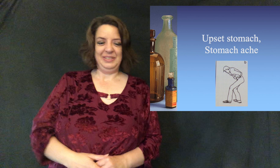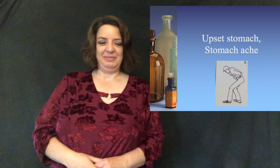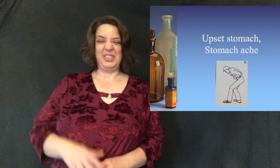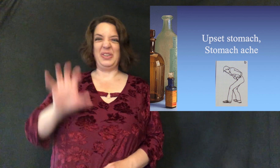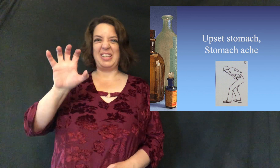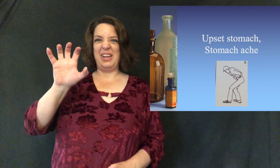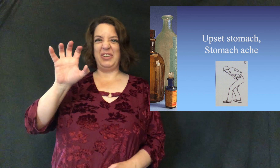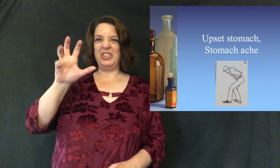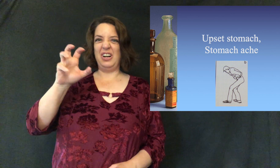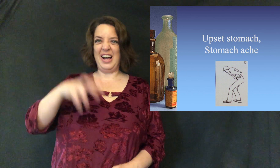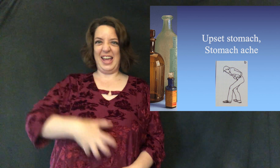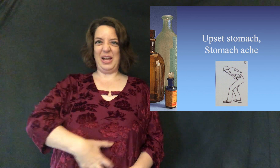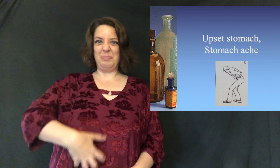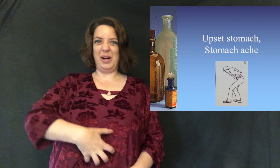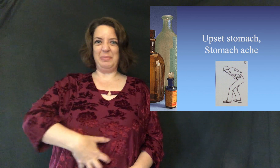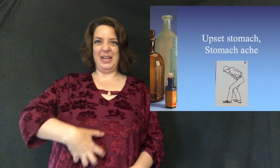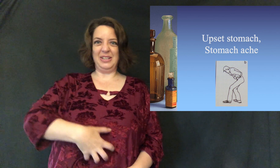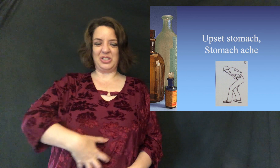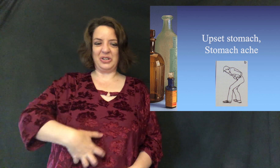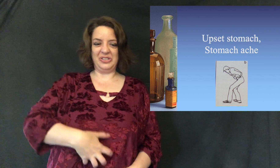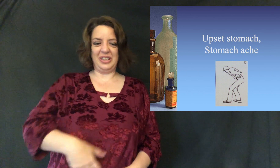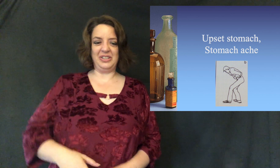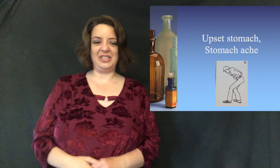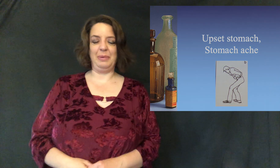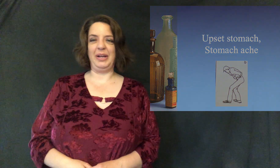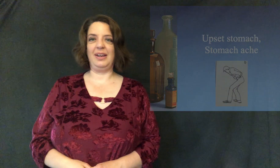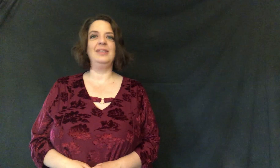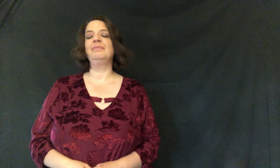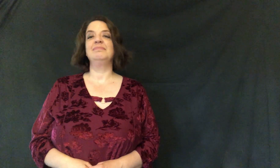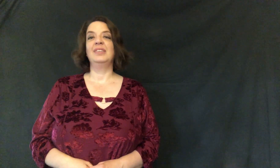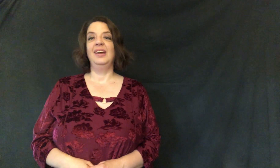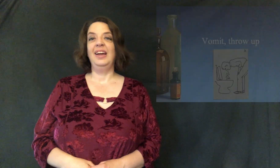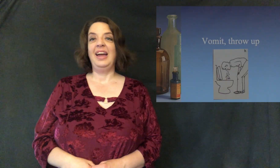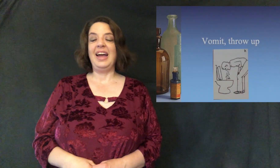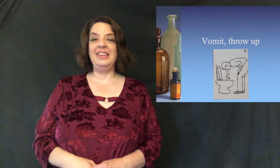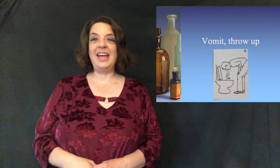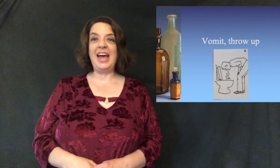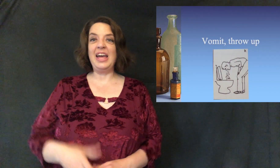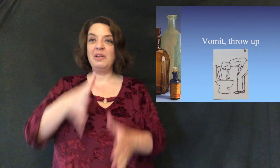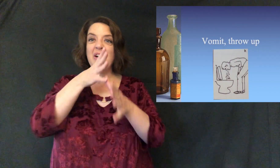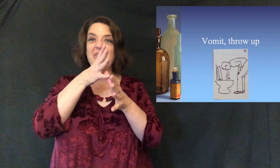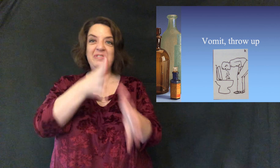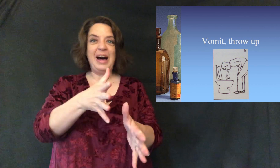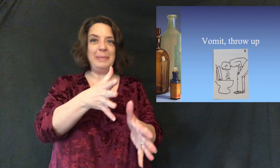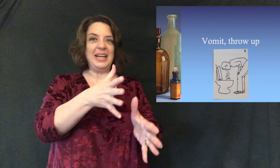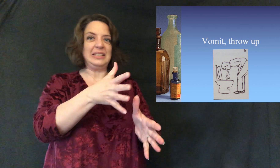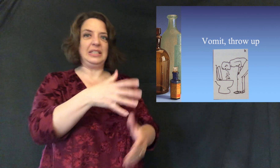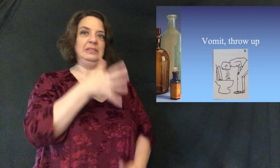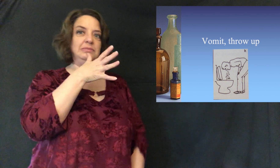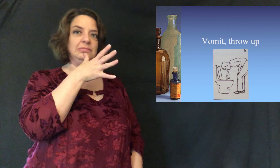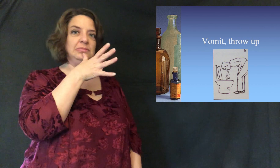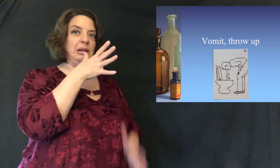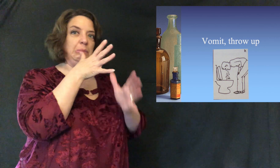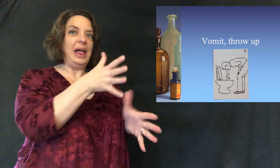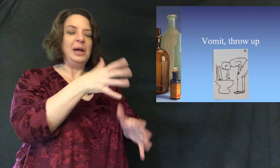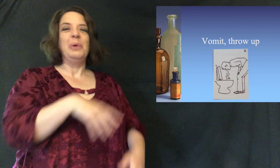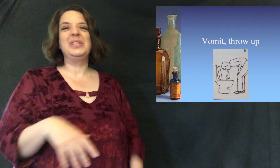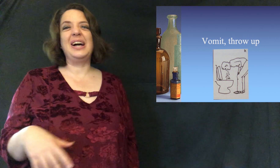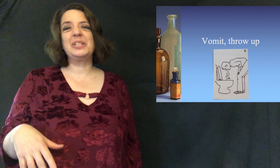So it's kind of a claw hand, palm in, circles on your stomach. And then vomit. We talked about